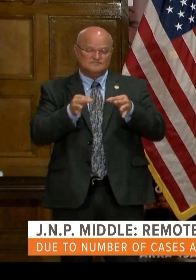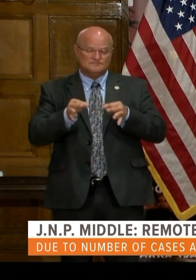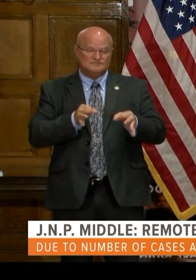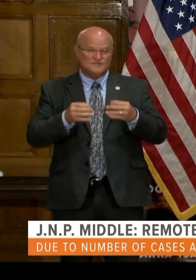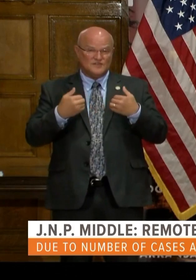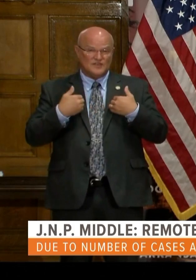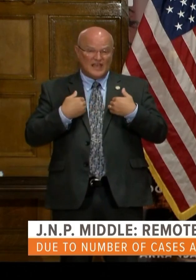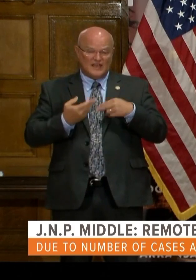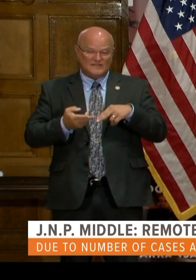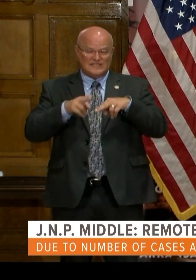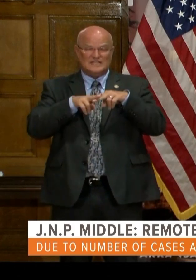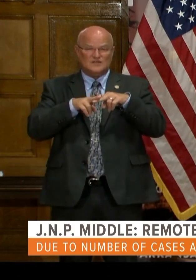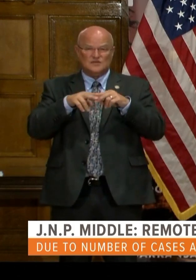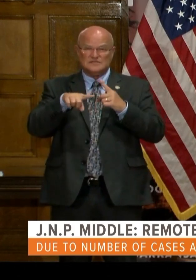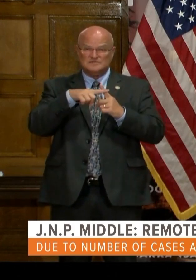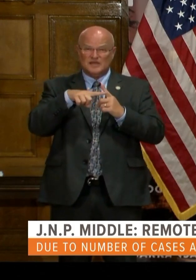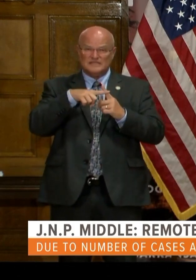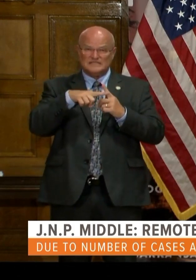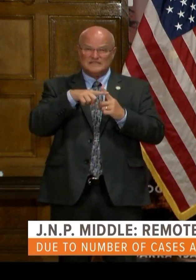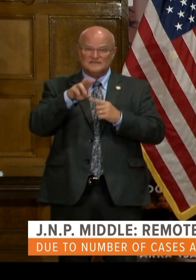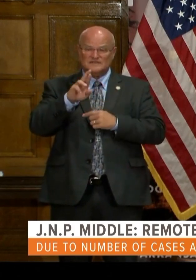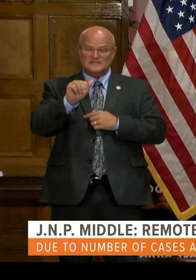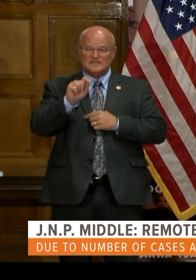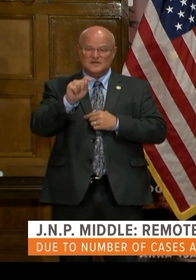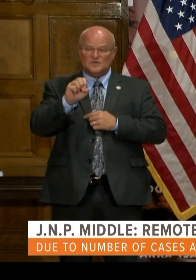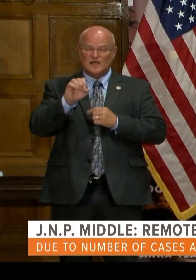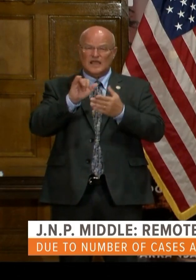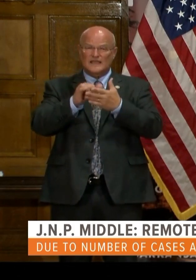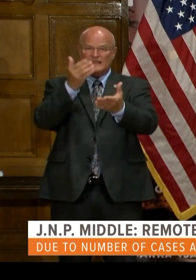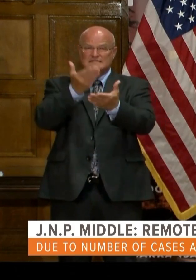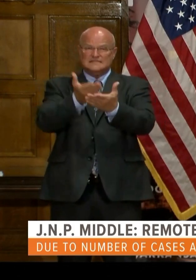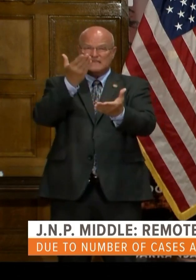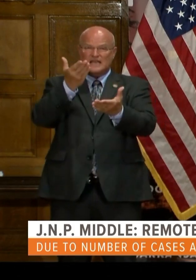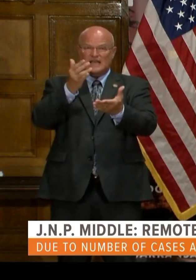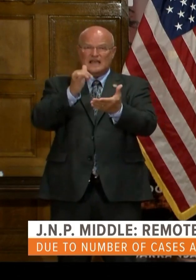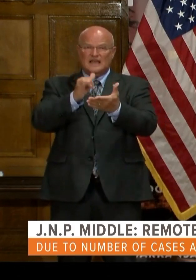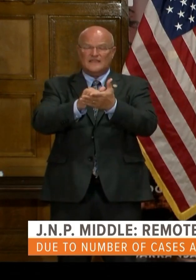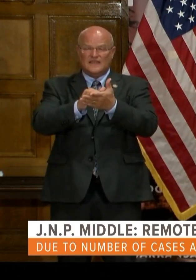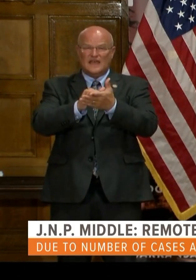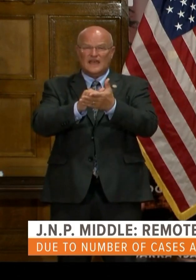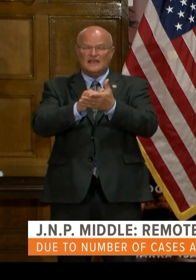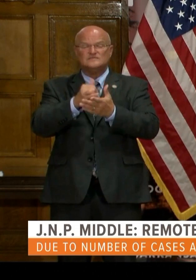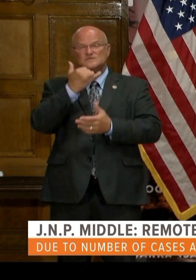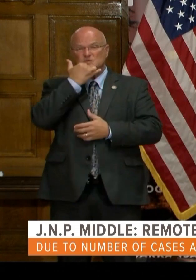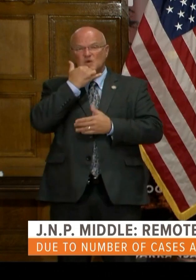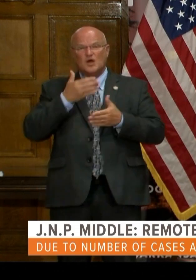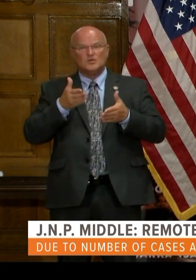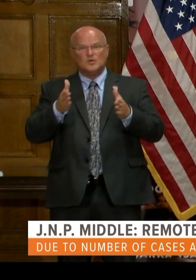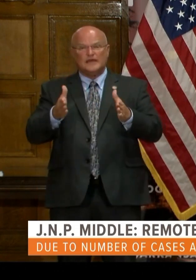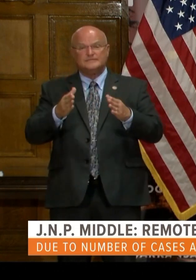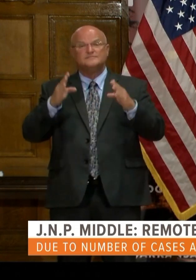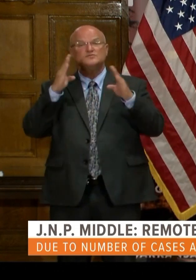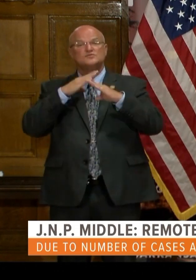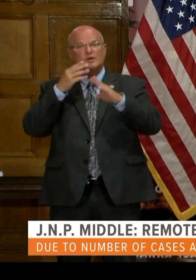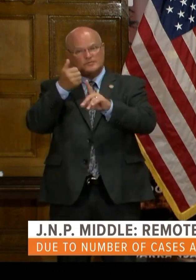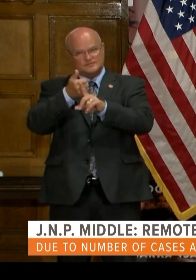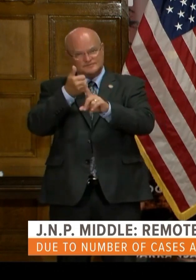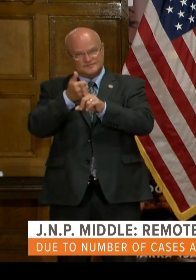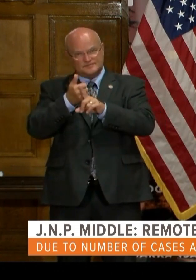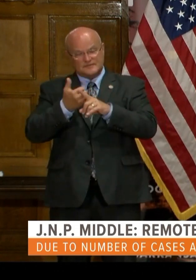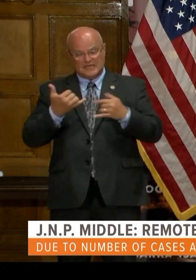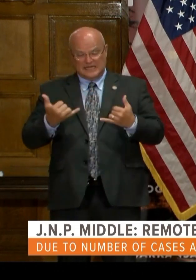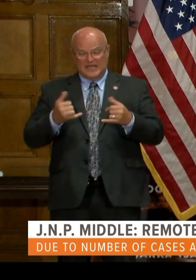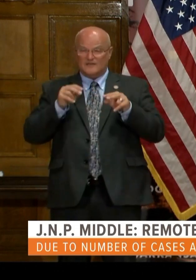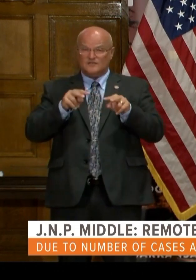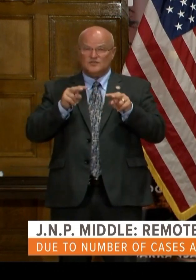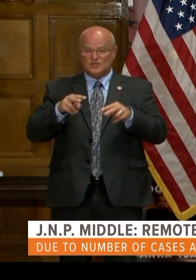have an increased positivity rate, that's a sign that you're headed in the wrong direction, in trouble. Now, if